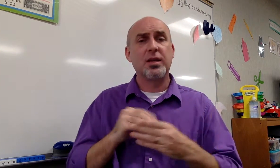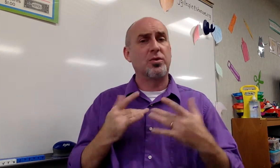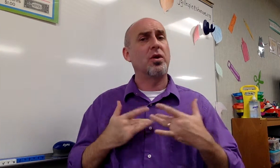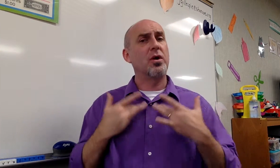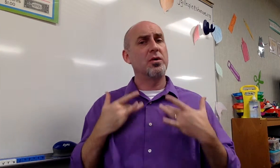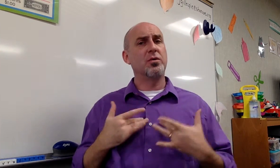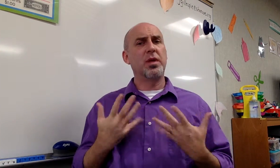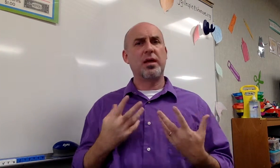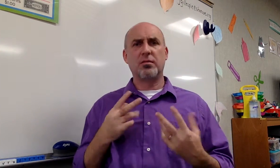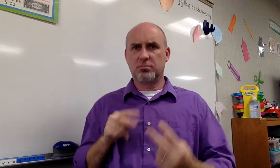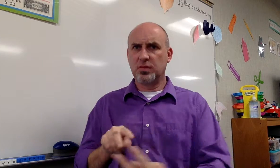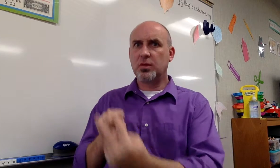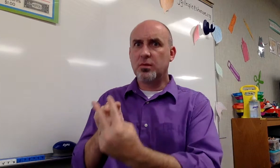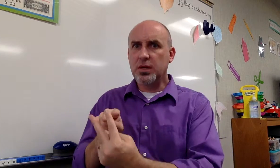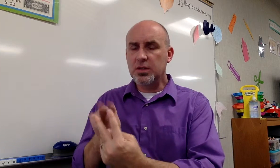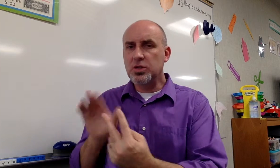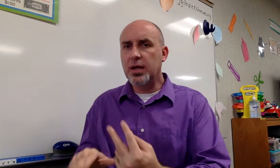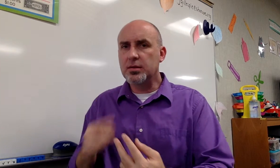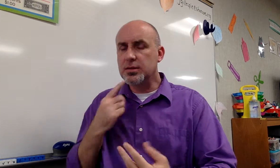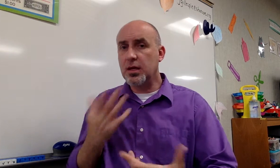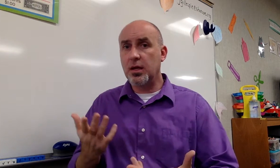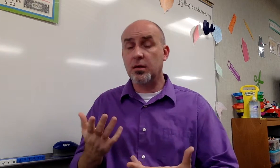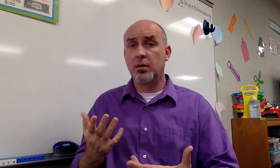your heart, you may look at the child and say,